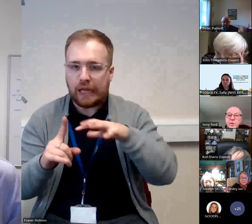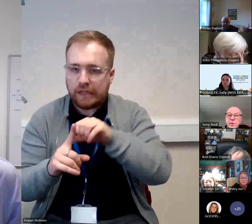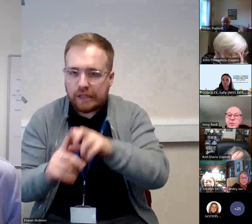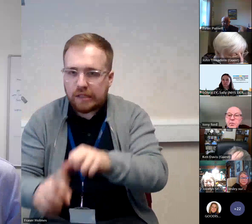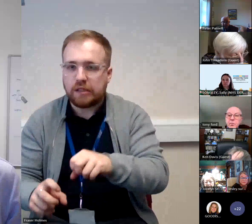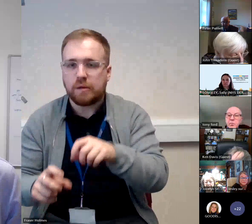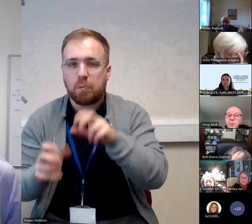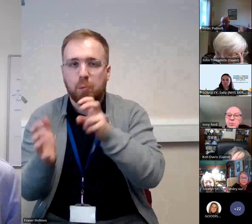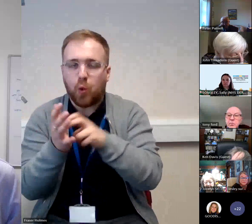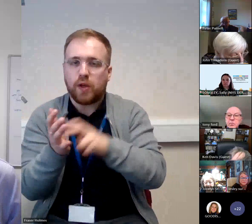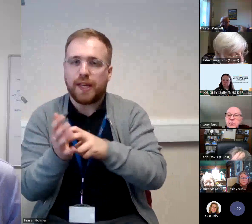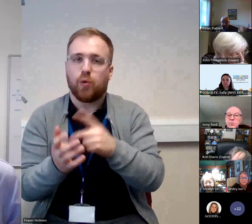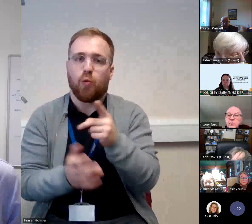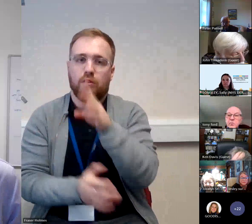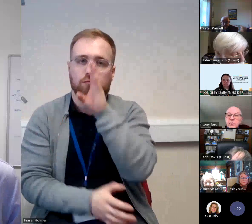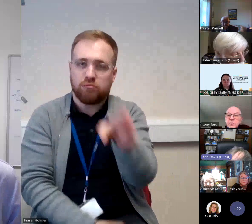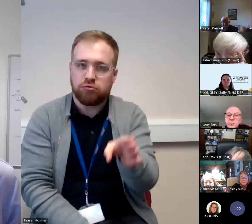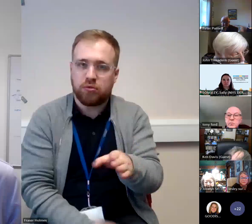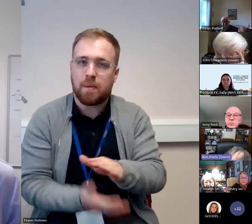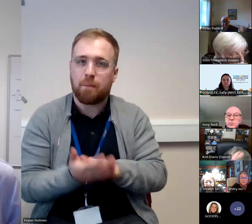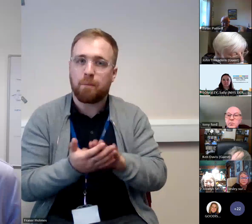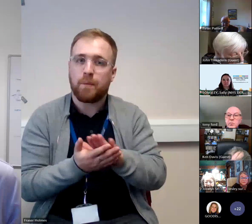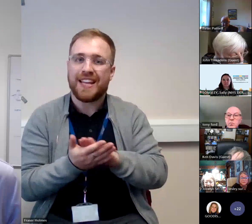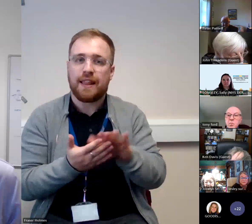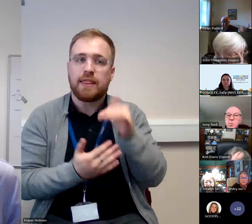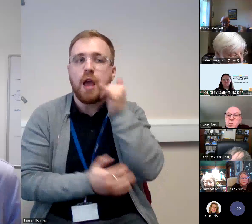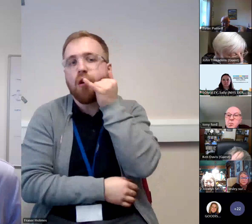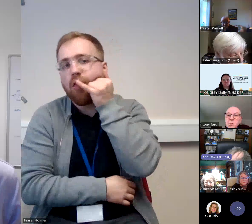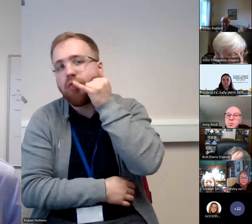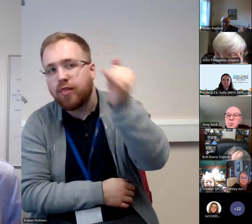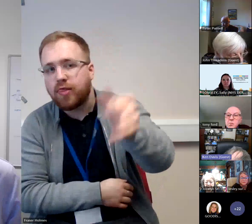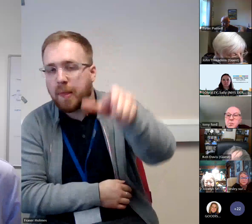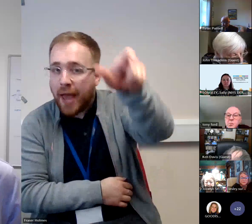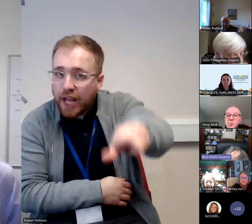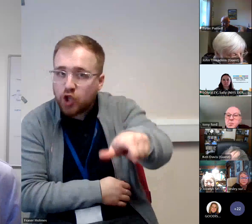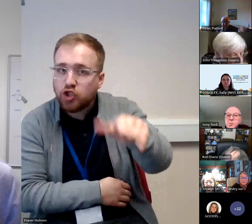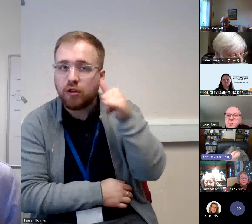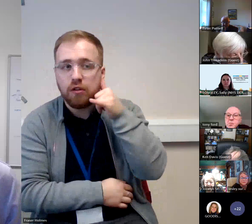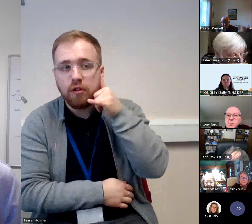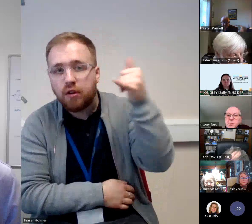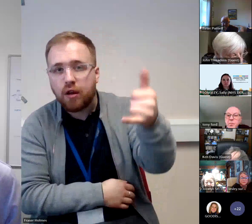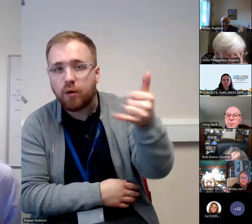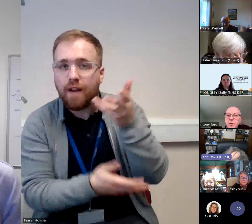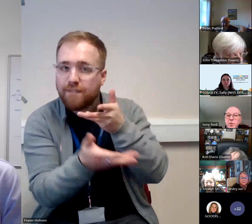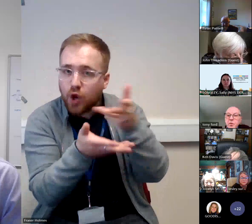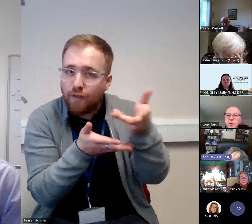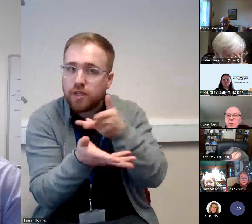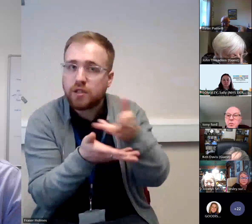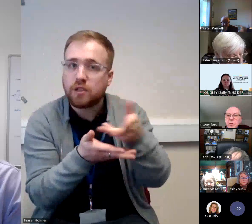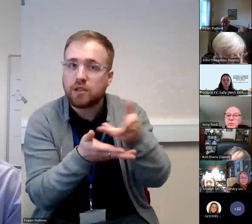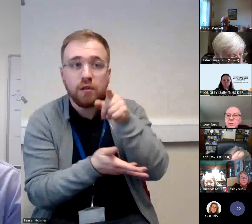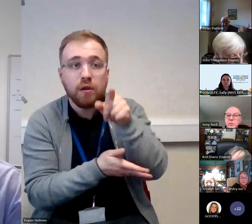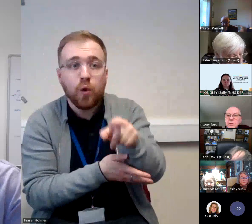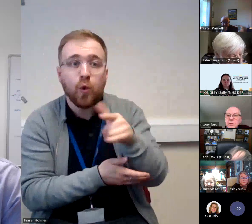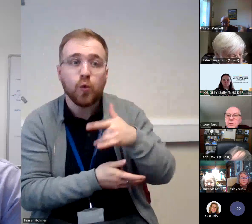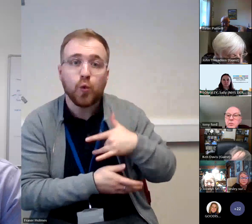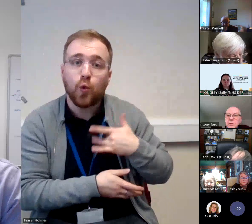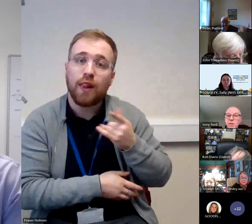So they'll proactively contact patients, and they'll have the conversation about, oh, you live